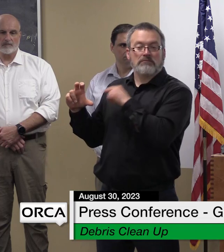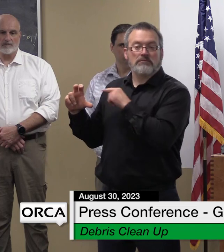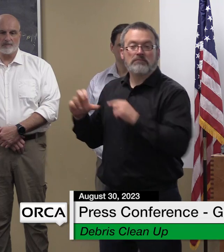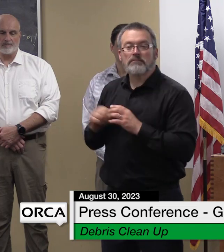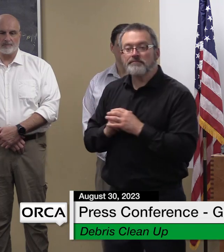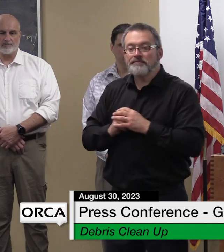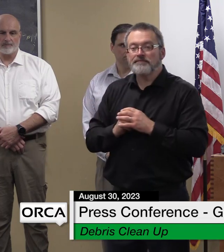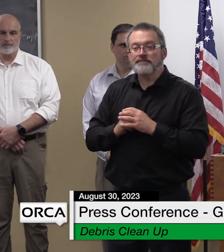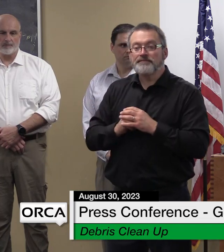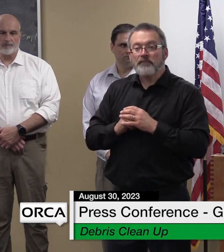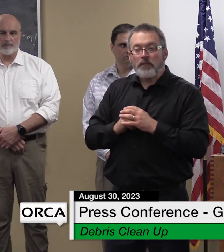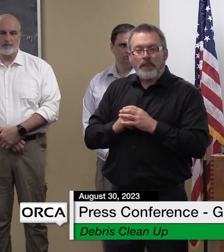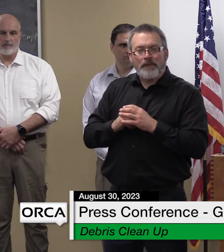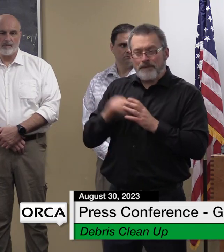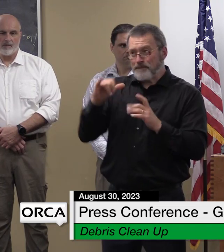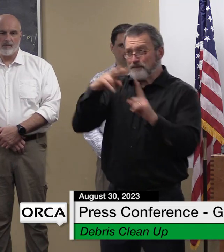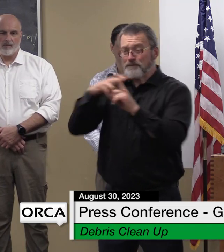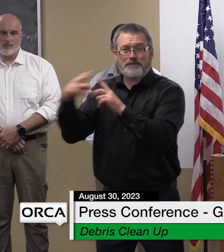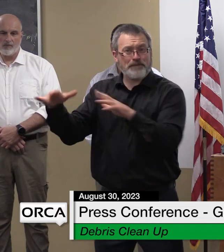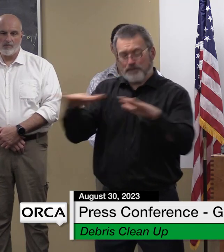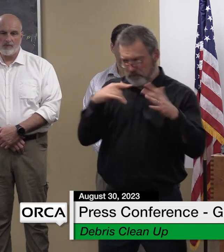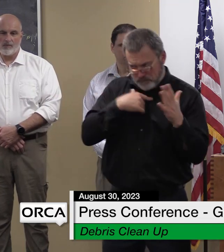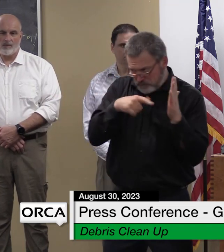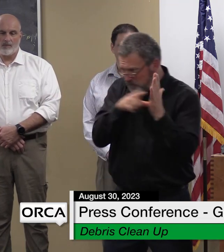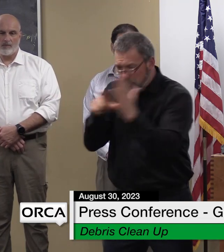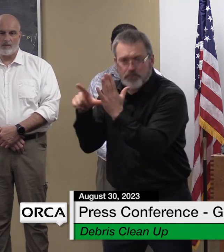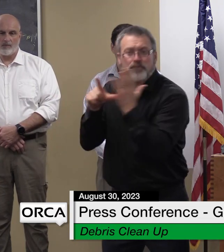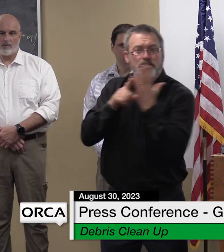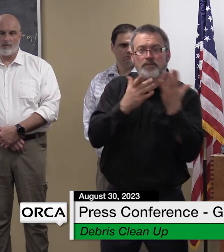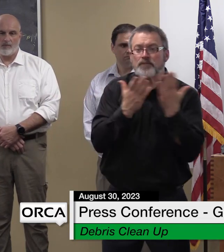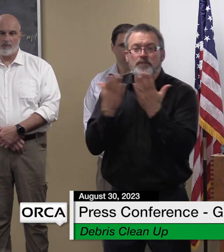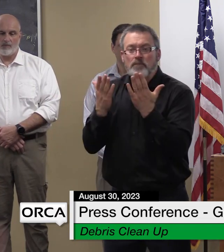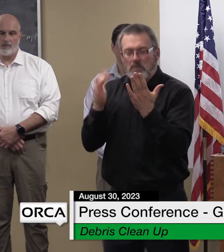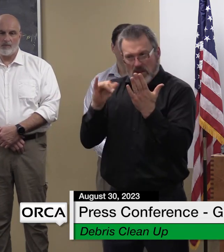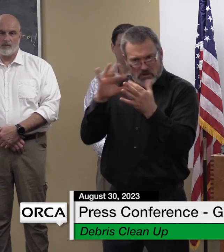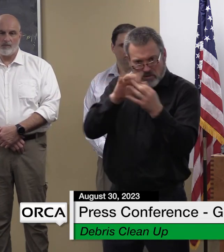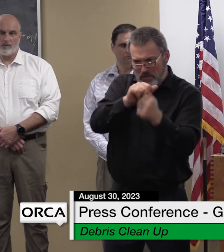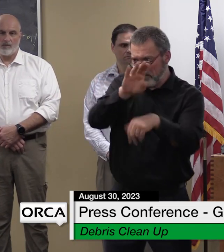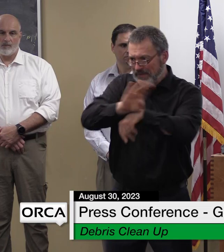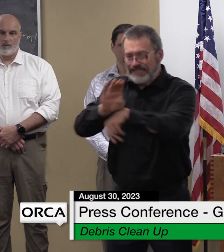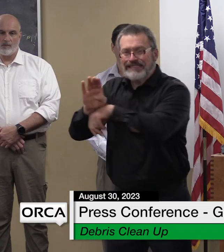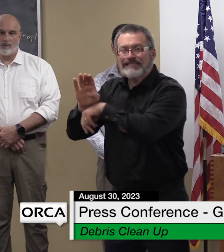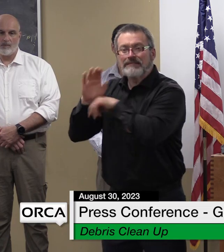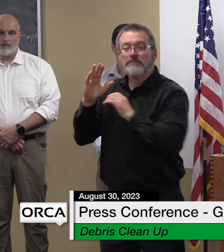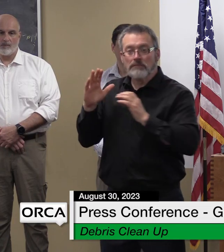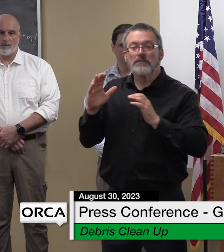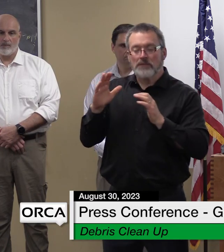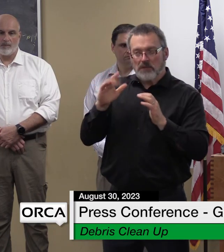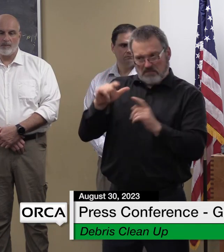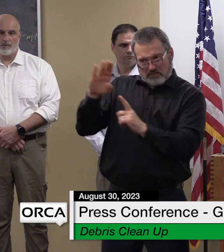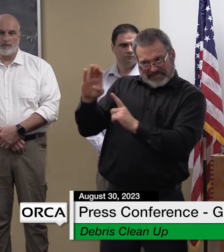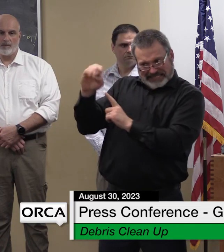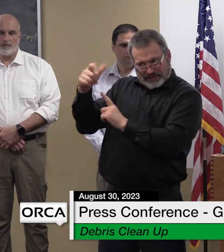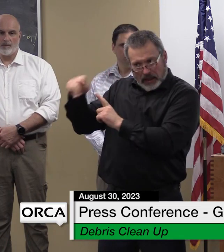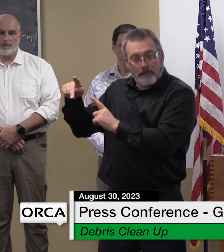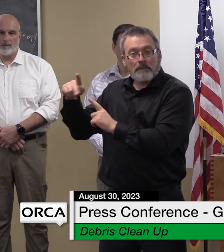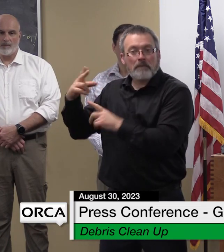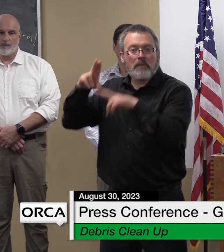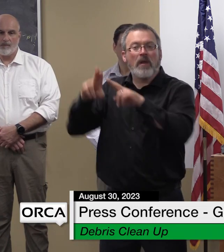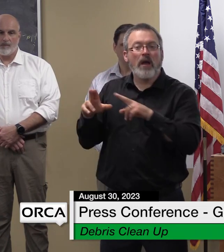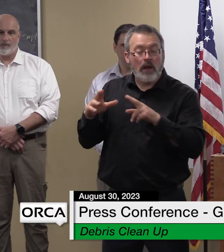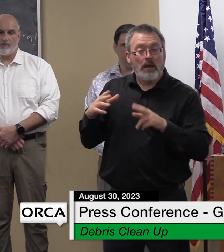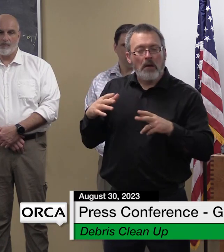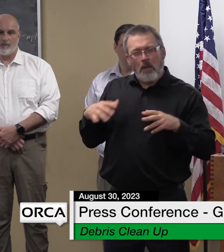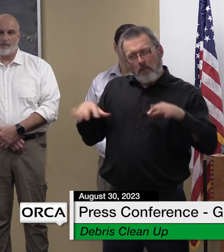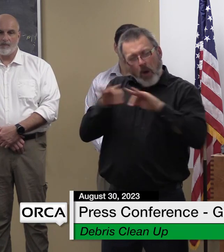business owners in getting completed applications into our agency for processing. As a reminder, there are